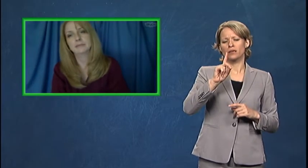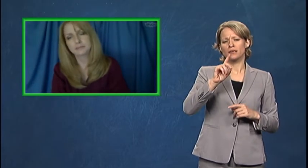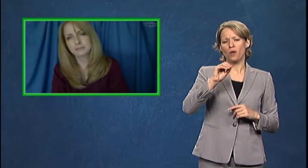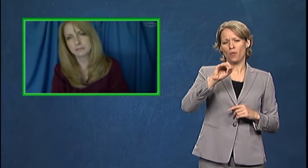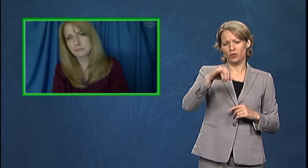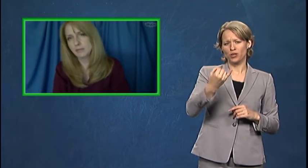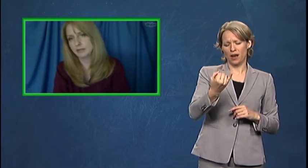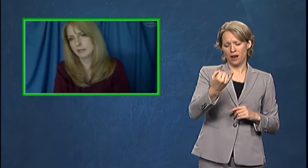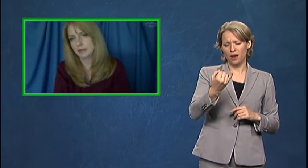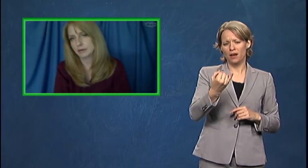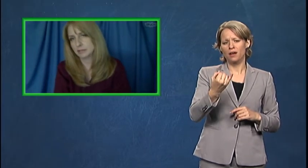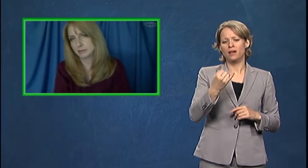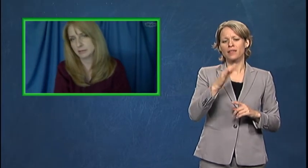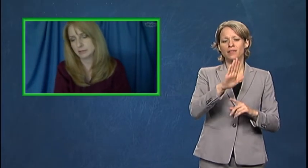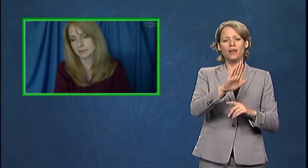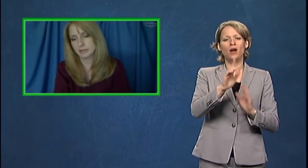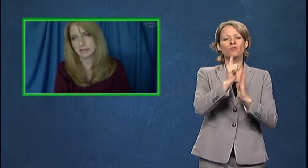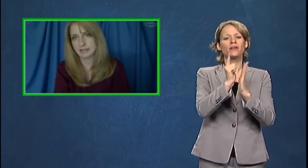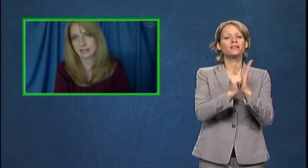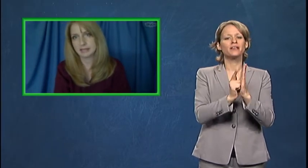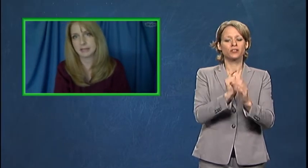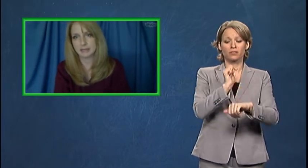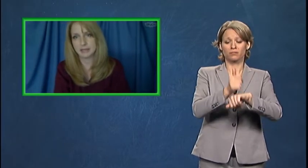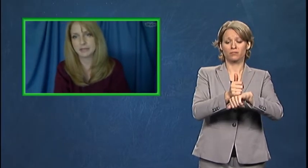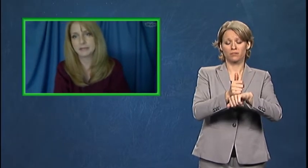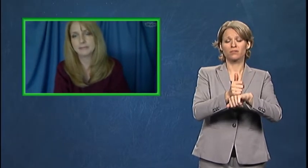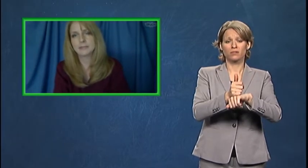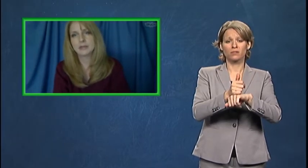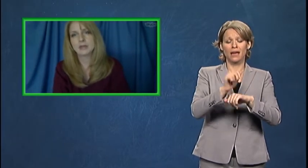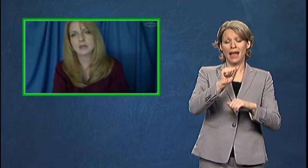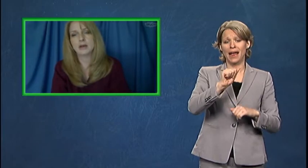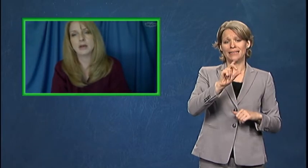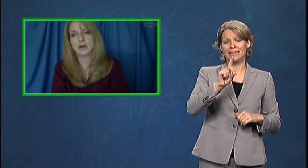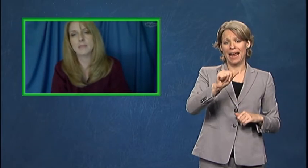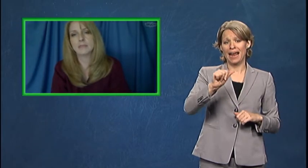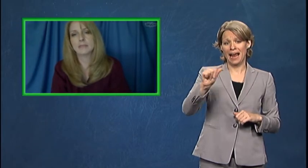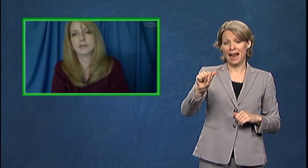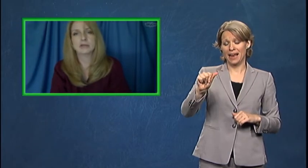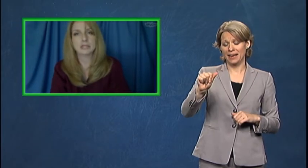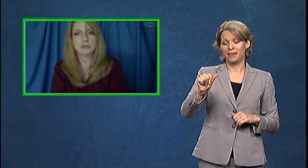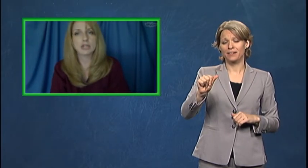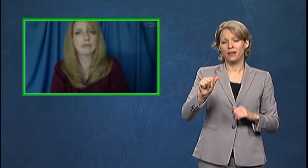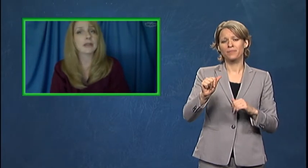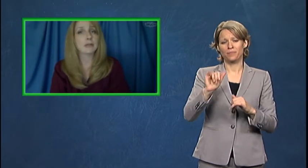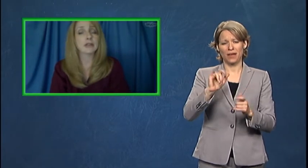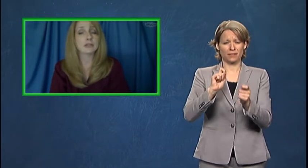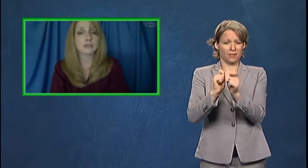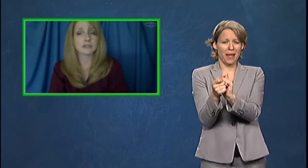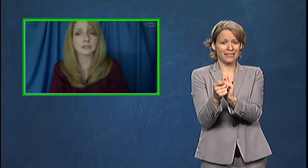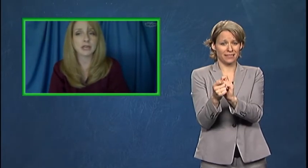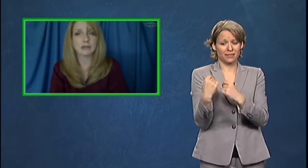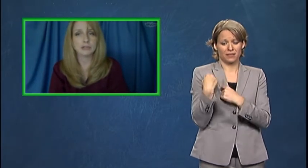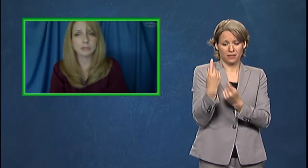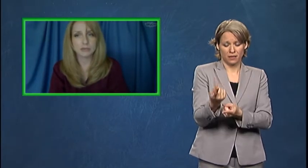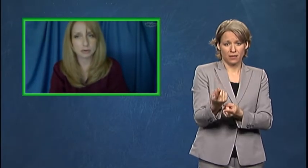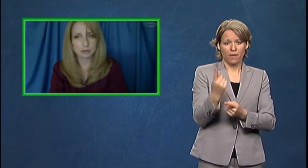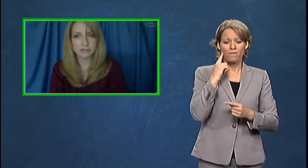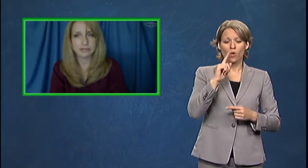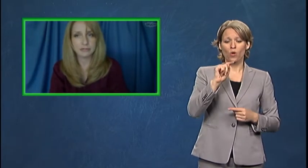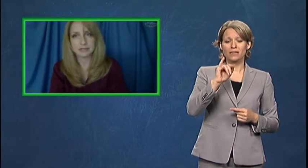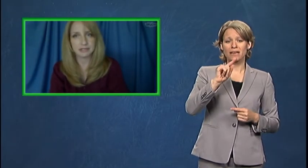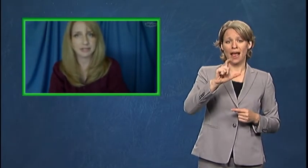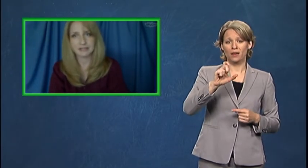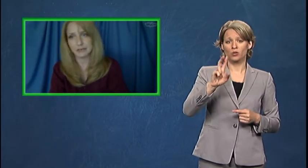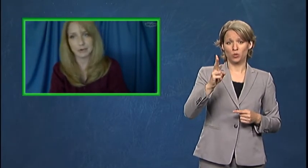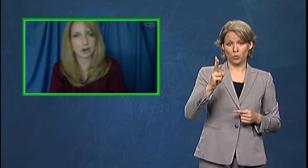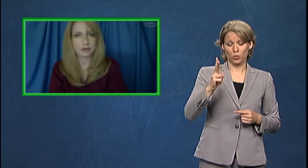implemented the Americans with Disabilities Act as amended. The DOJ regulations are for Title II, but of course